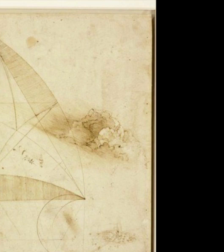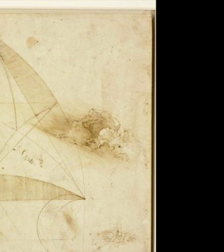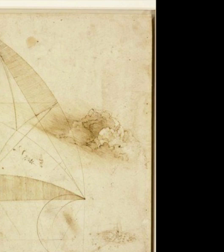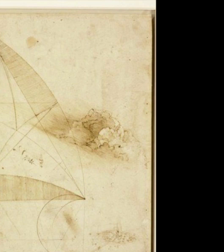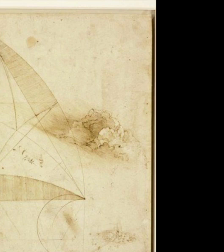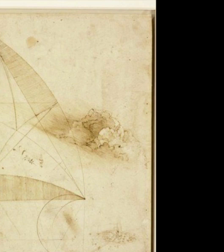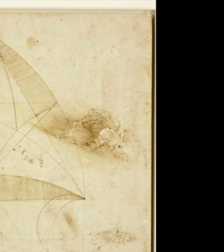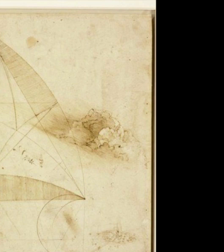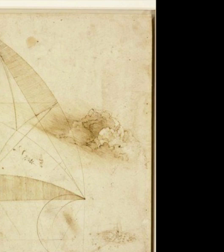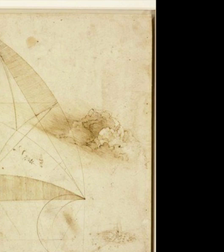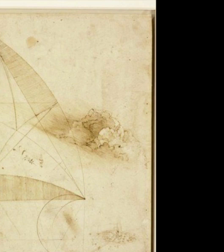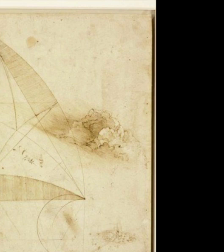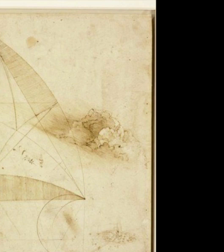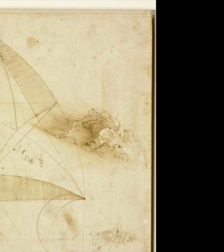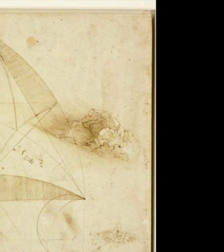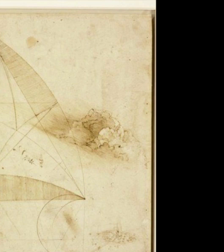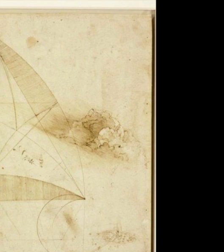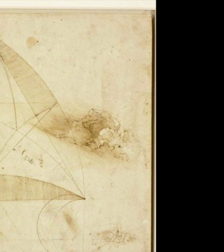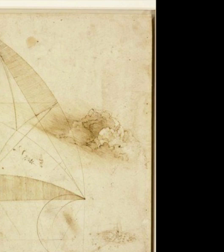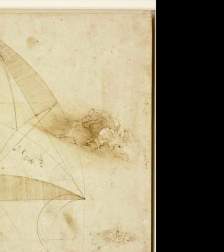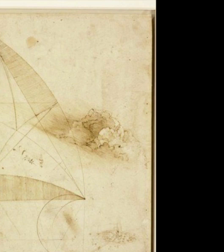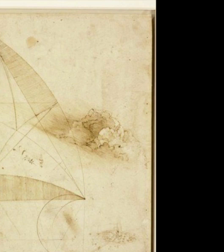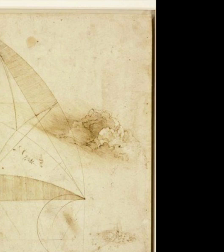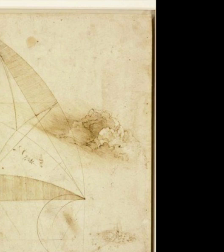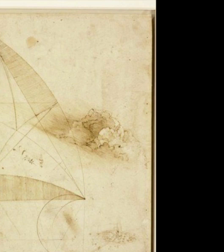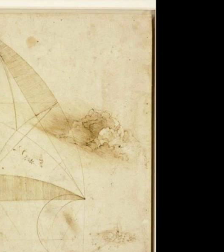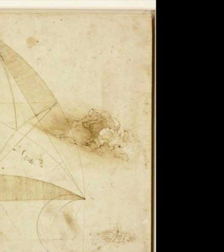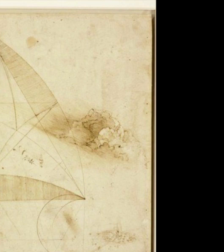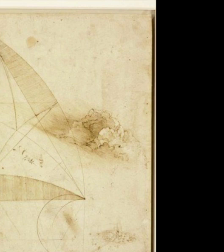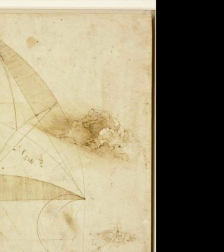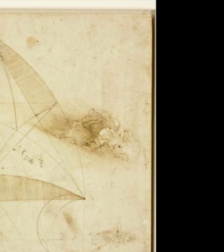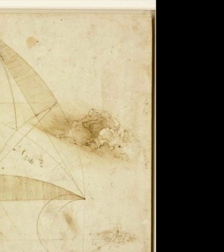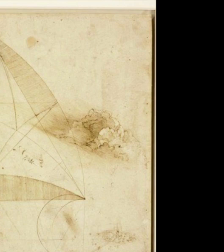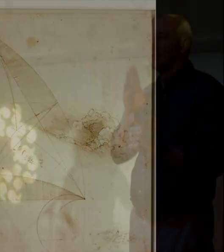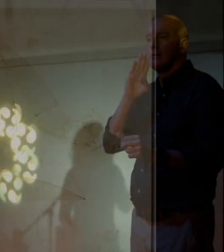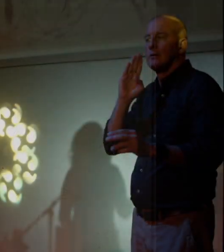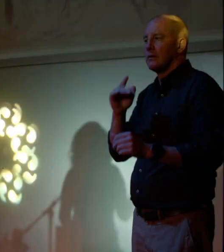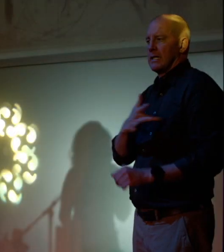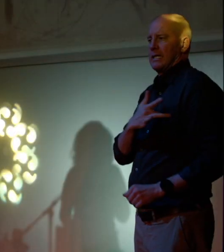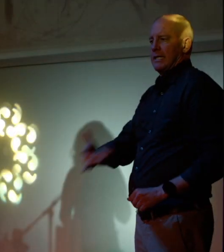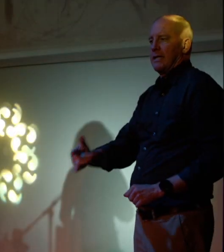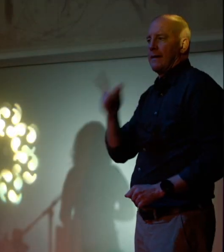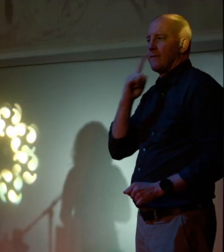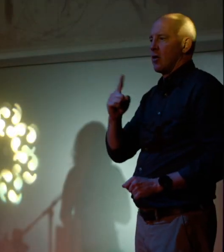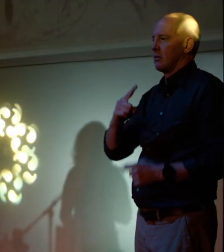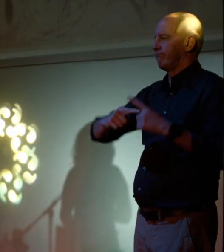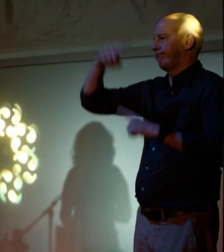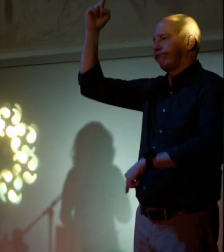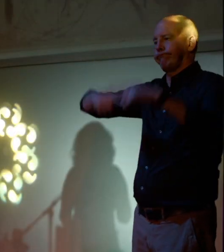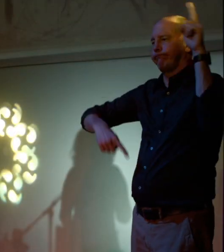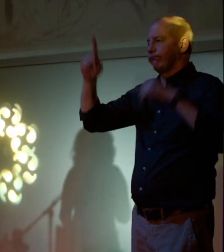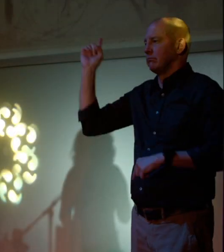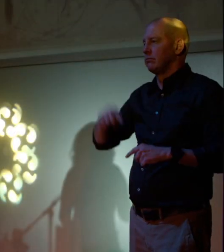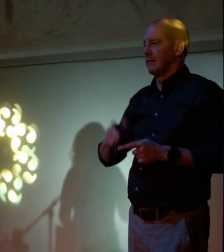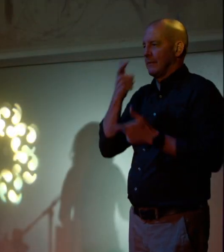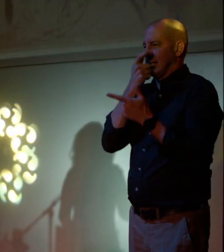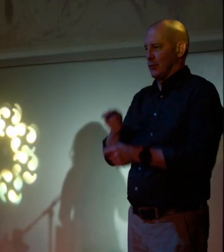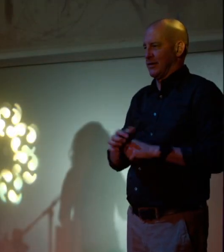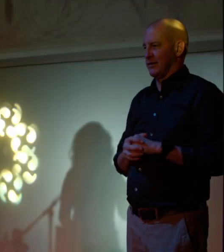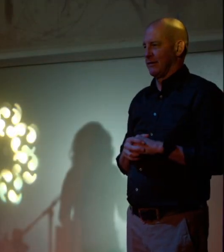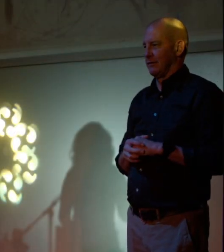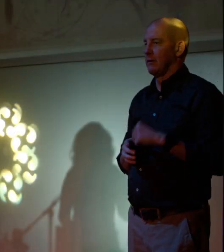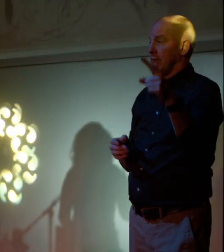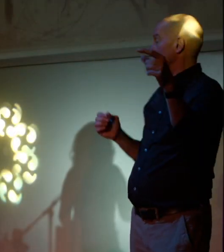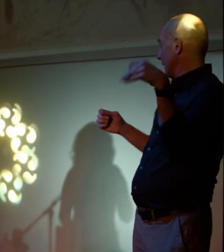will sound familiar. I have a sneaking suspicion. The first is a tendency for widely varied areas of interest.